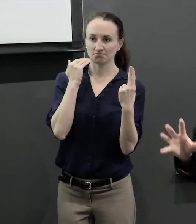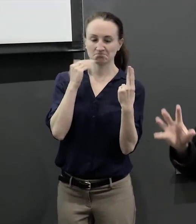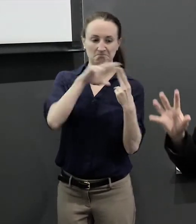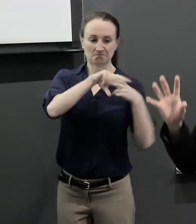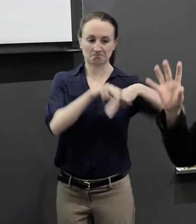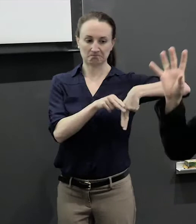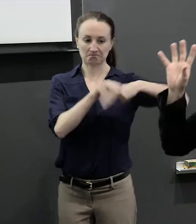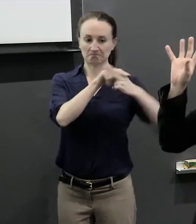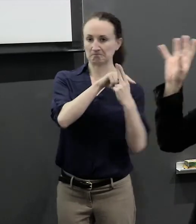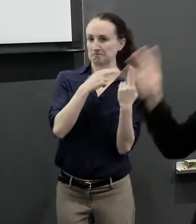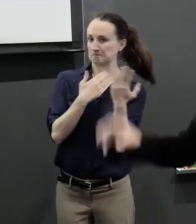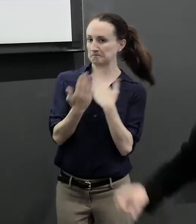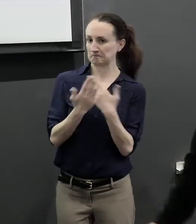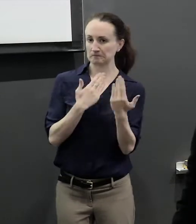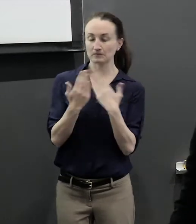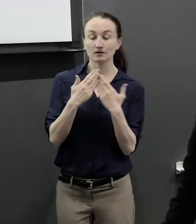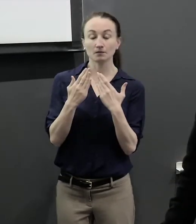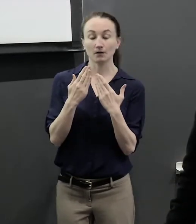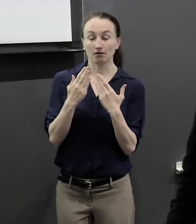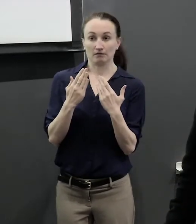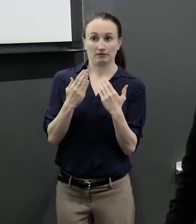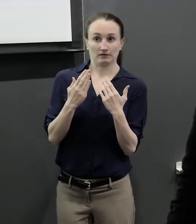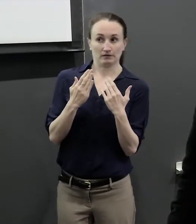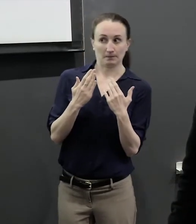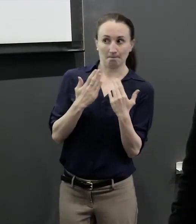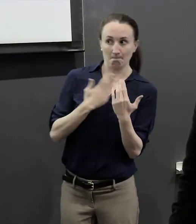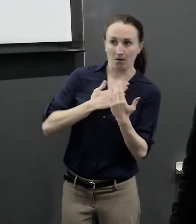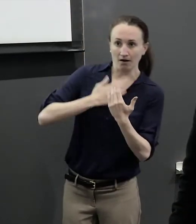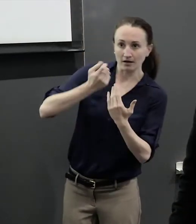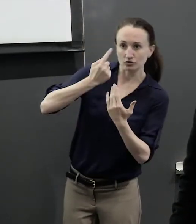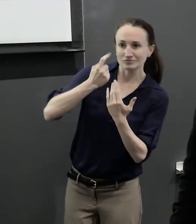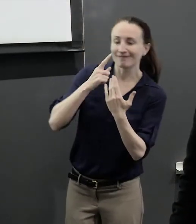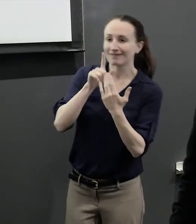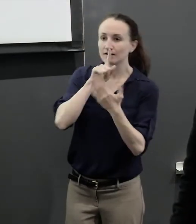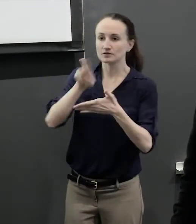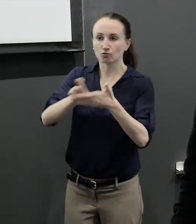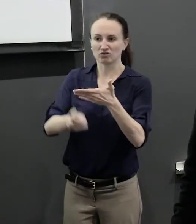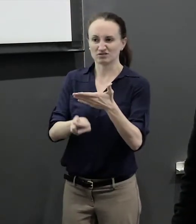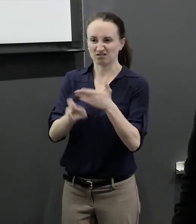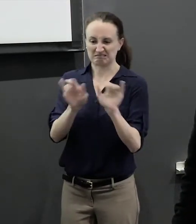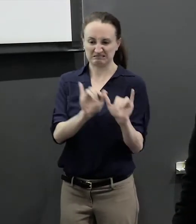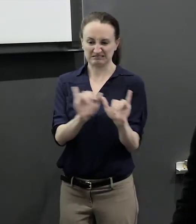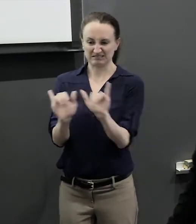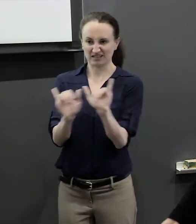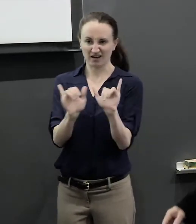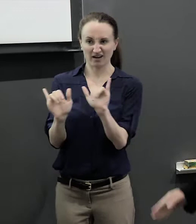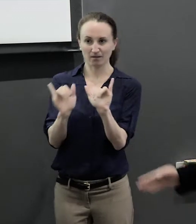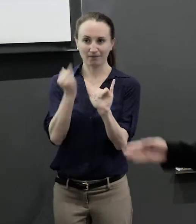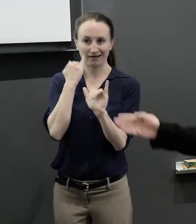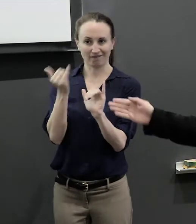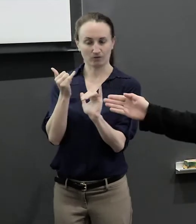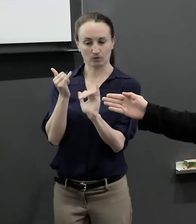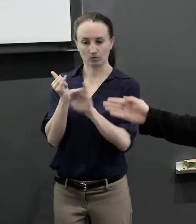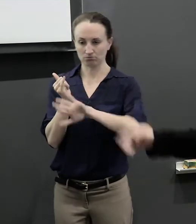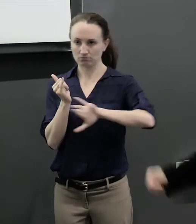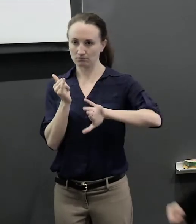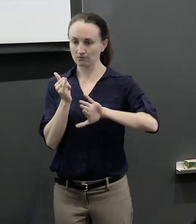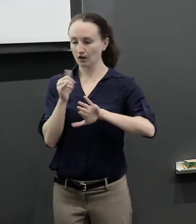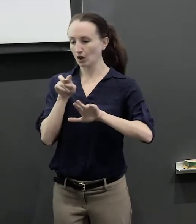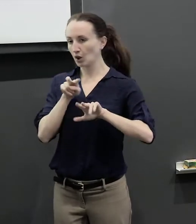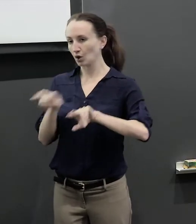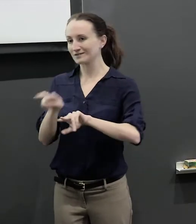as I know, the data are absolutely the same if you move away from reflexes. And in fact,